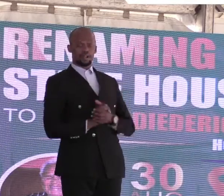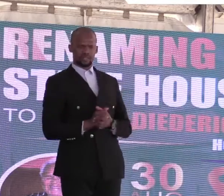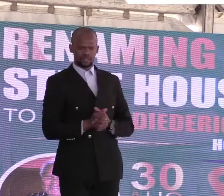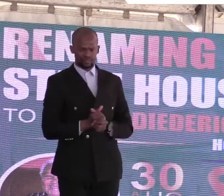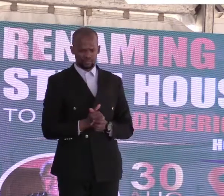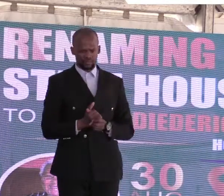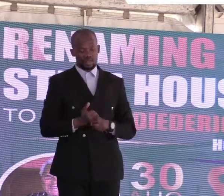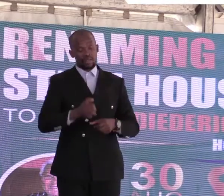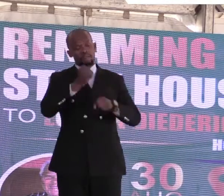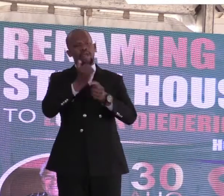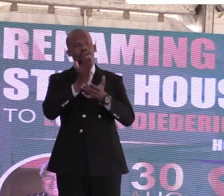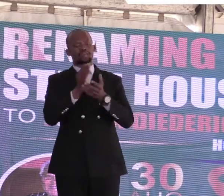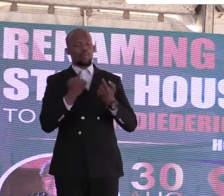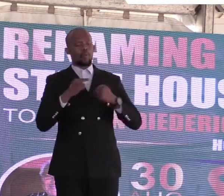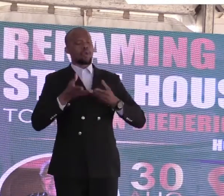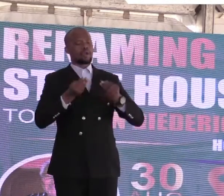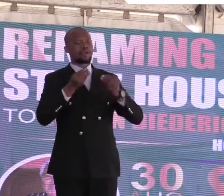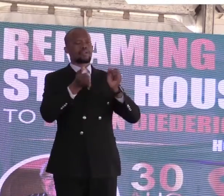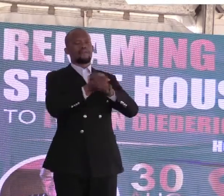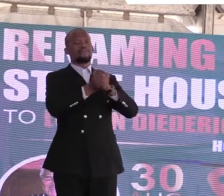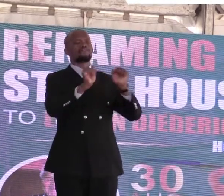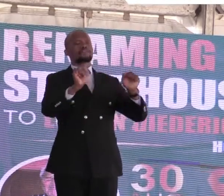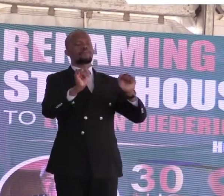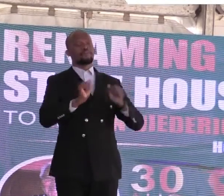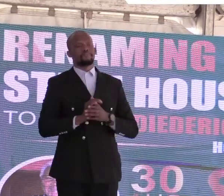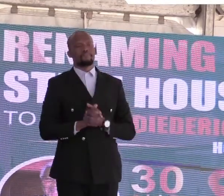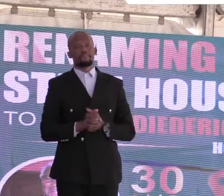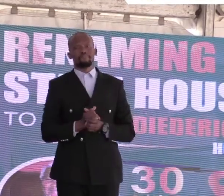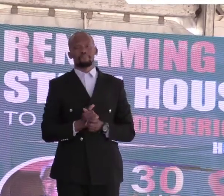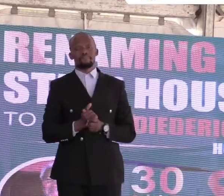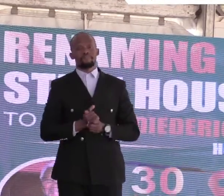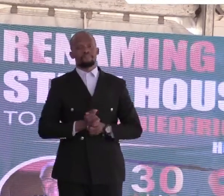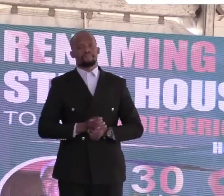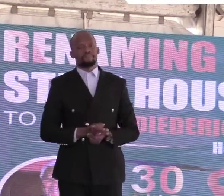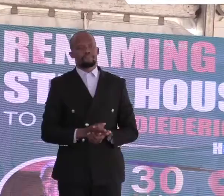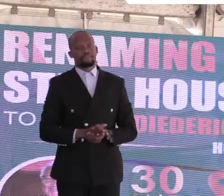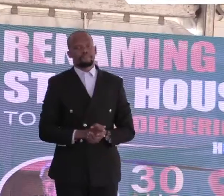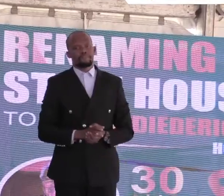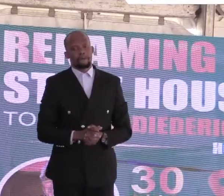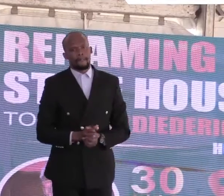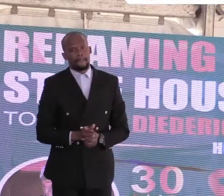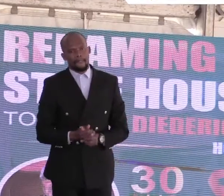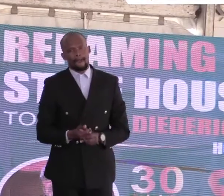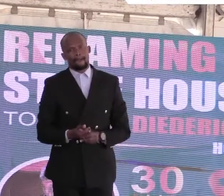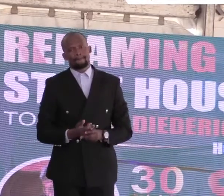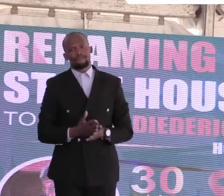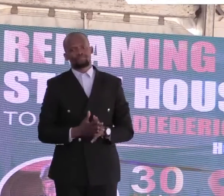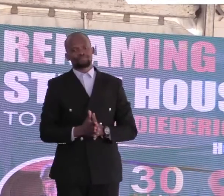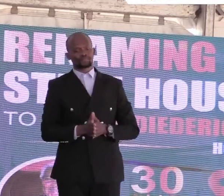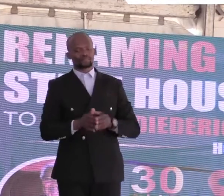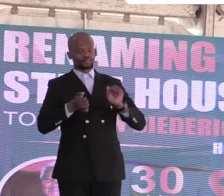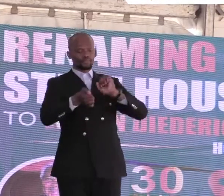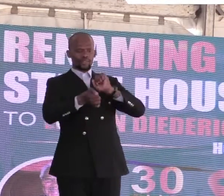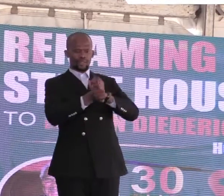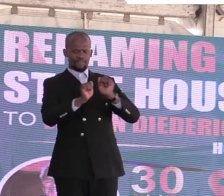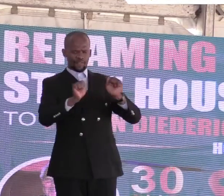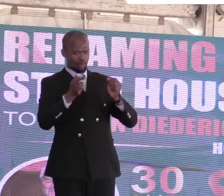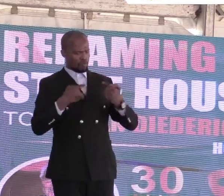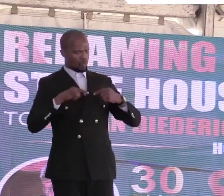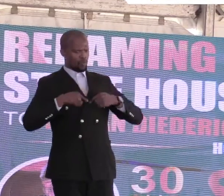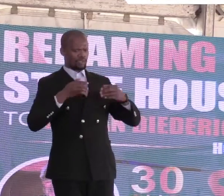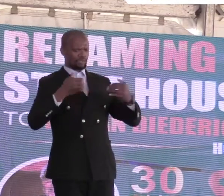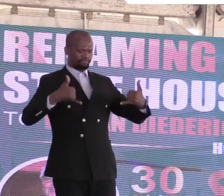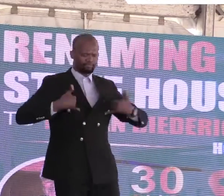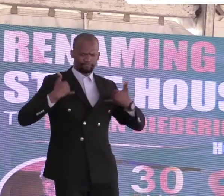of the violation against humanity that was the apartheid regime. The freedom we are enjoying